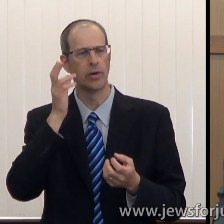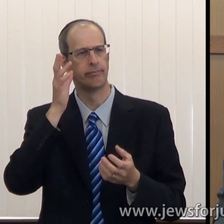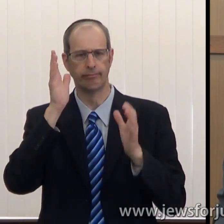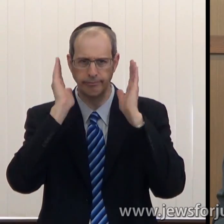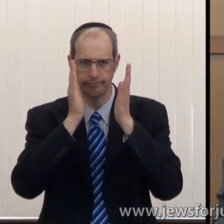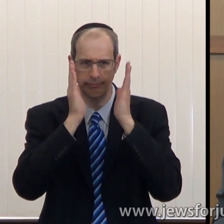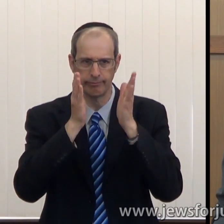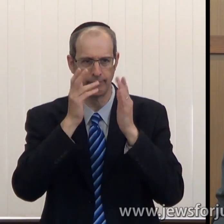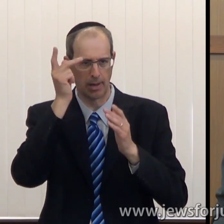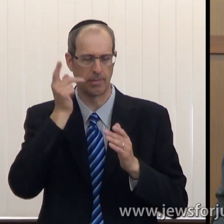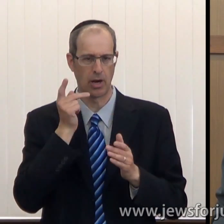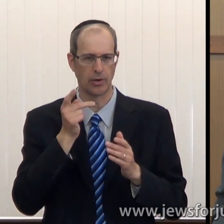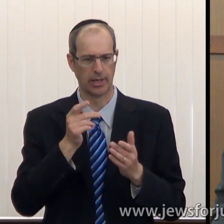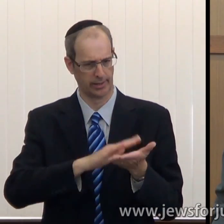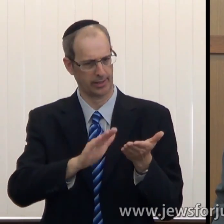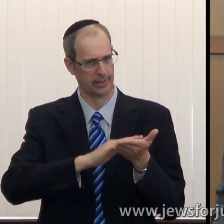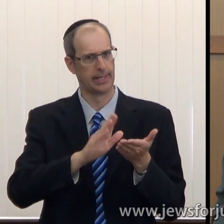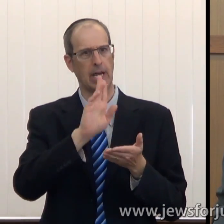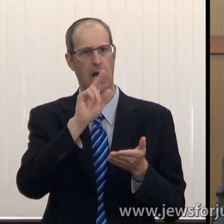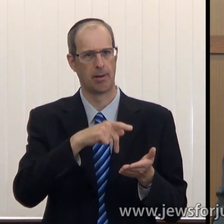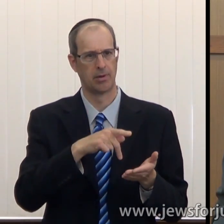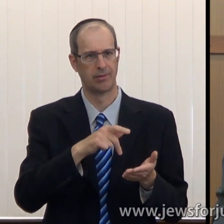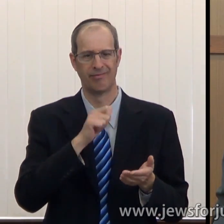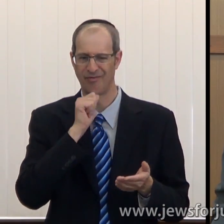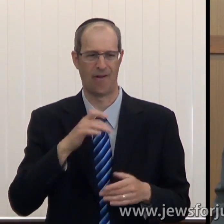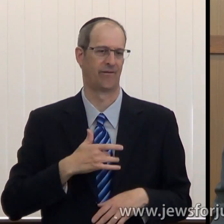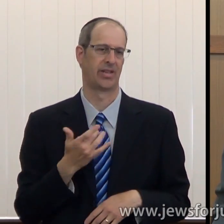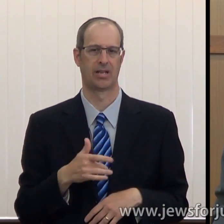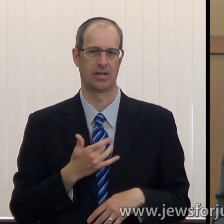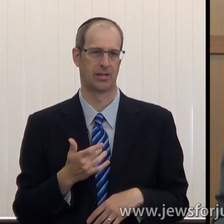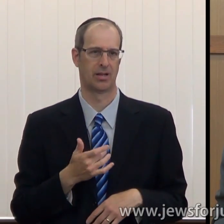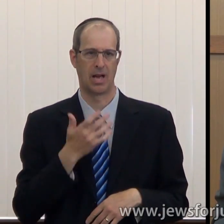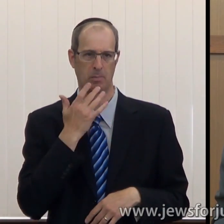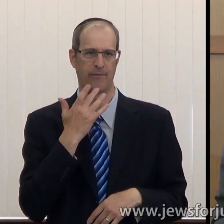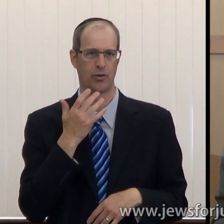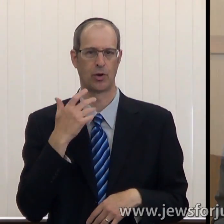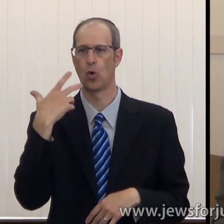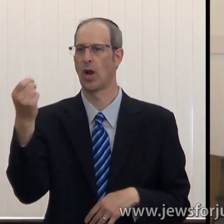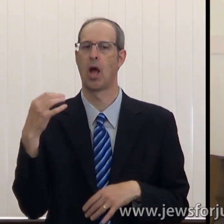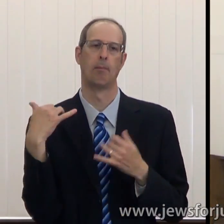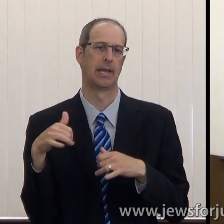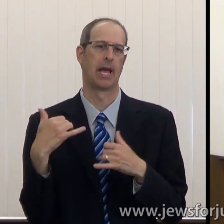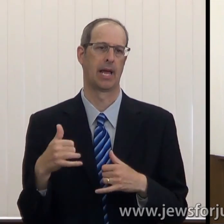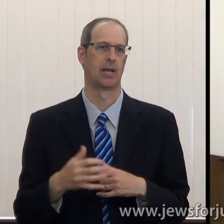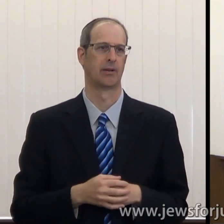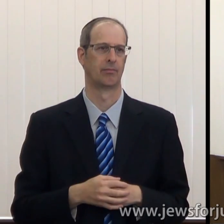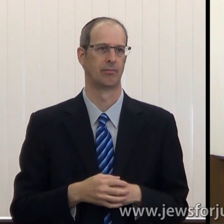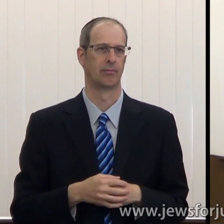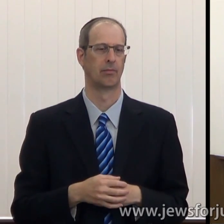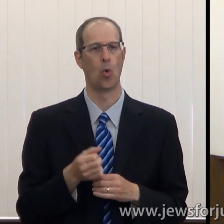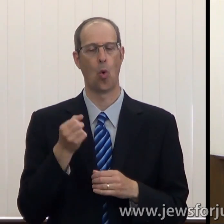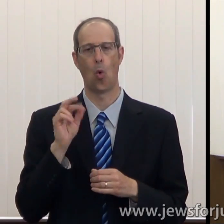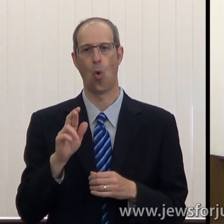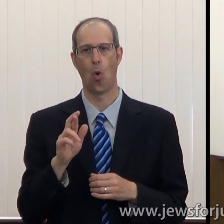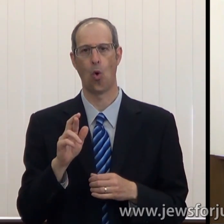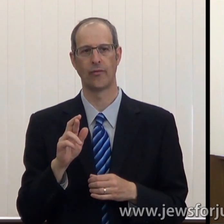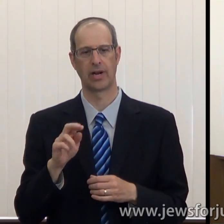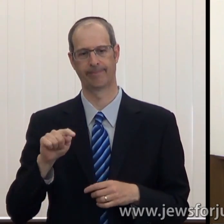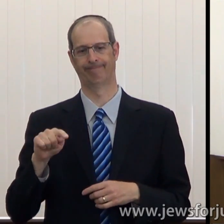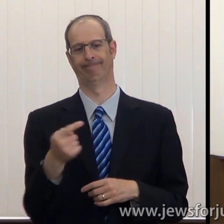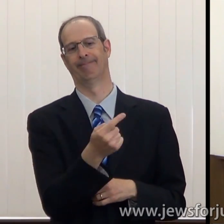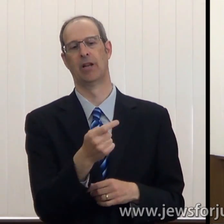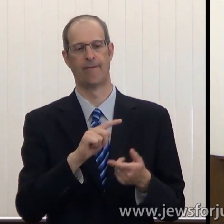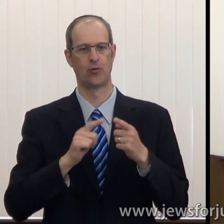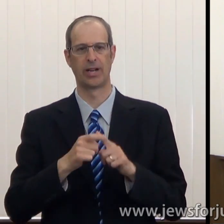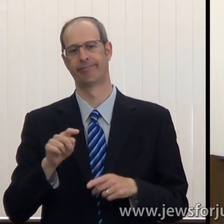I want to clean up the room, but I don't feel like it. I'd rather go play. Or if I insulted a friend